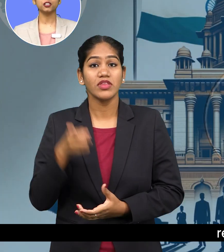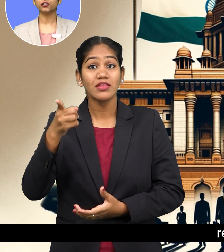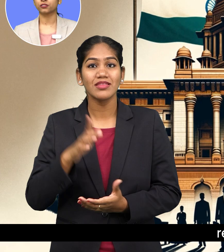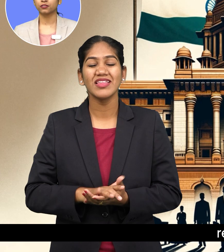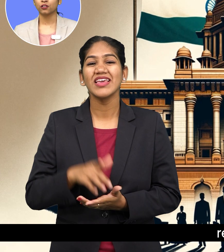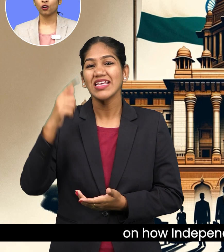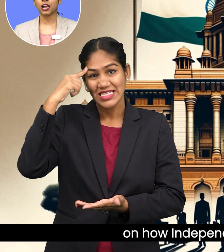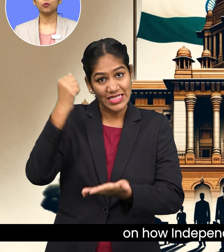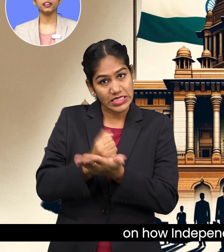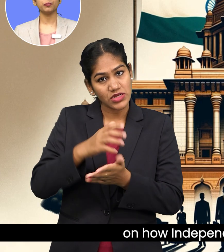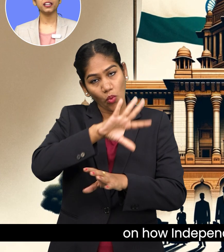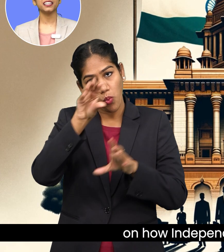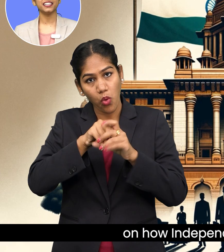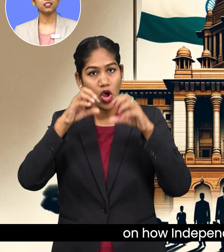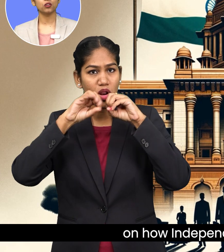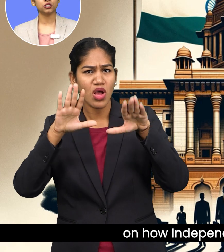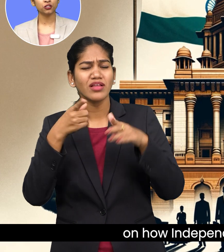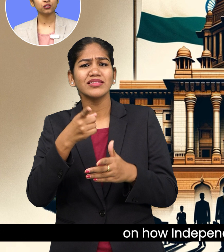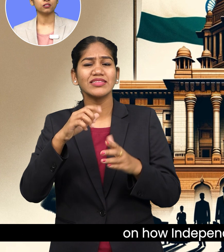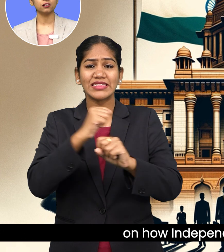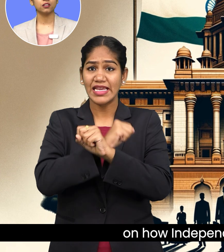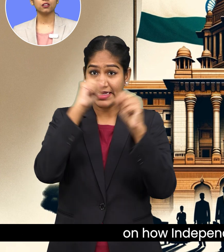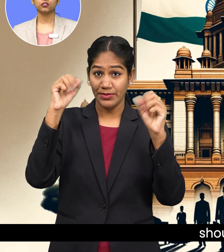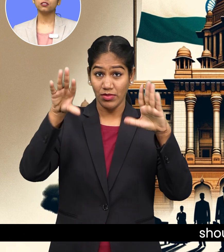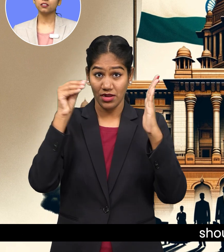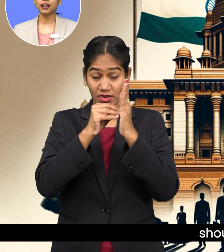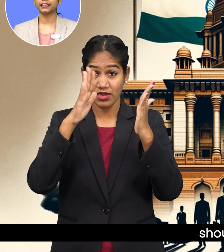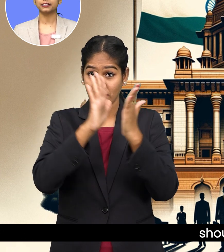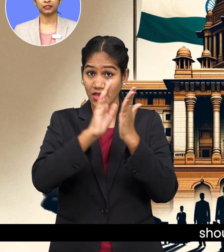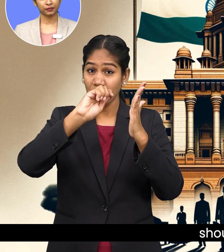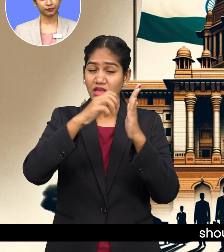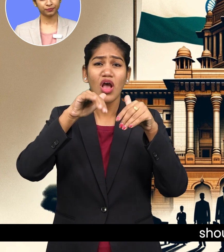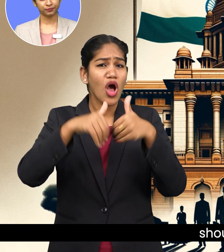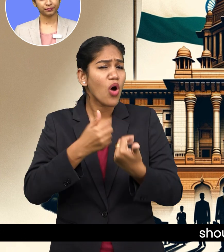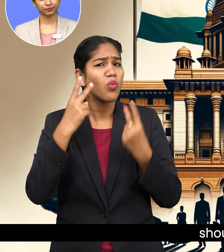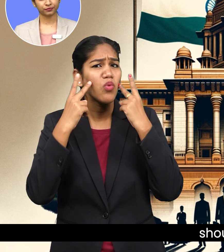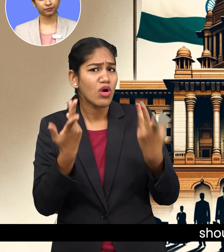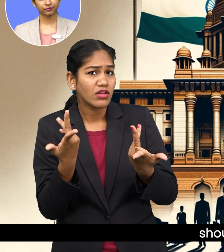passed a resolution on how independent India's constitution should look like.